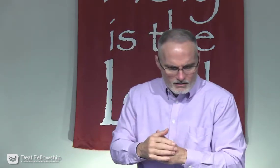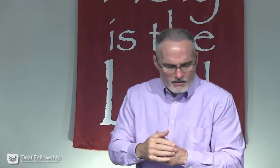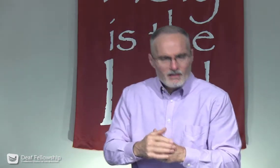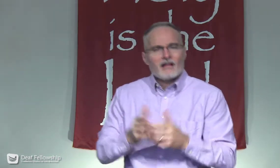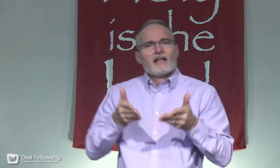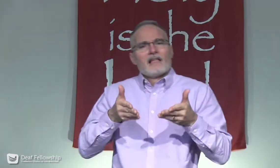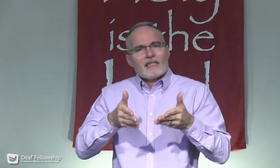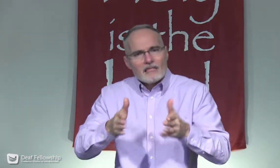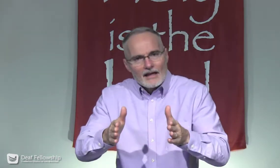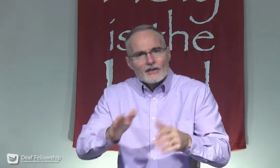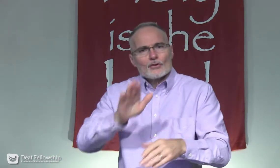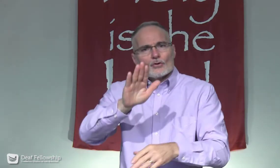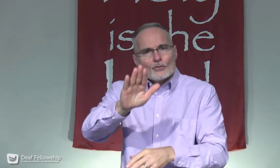what would Jesus say?